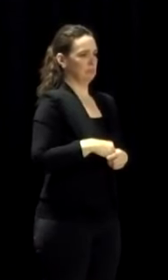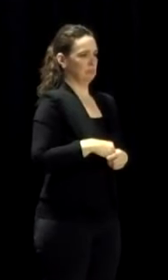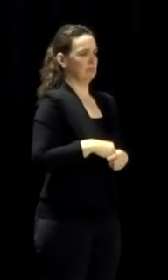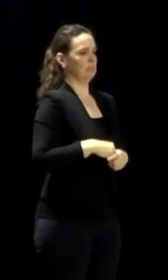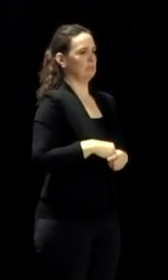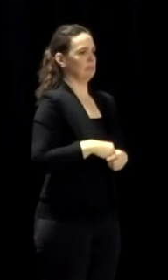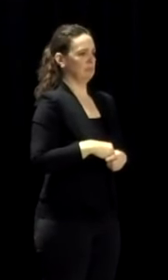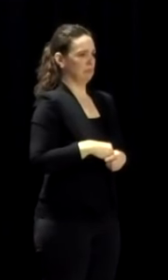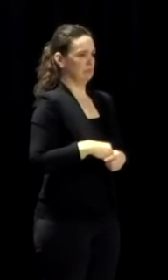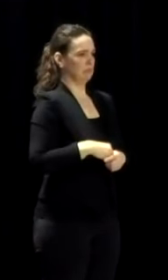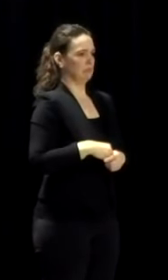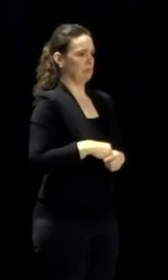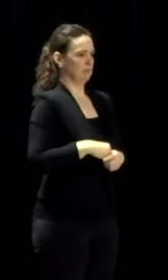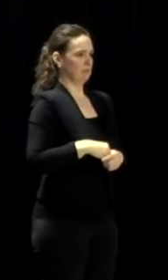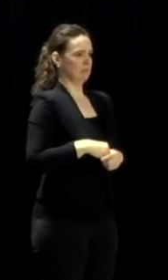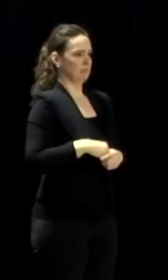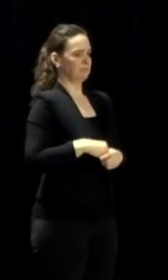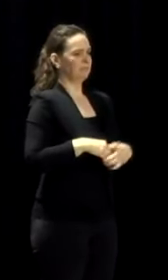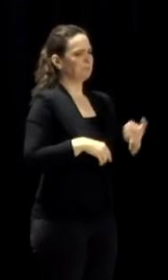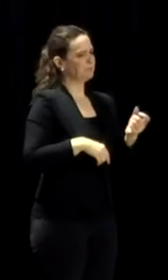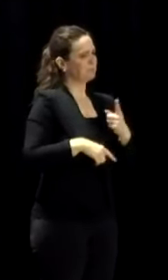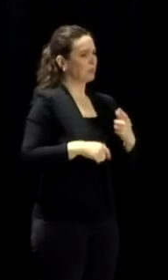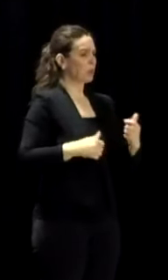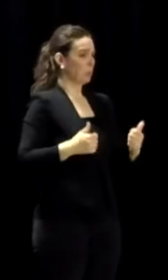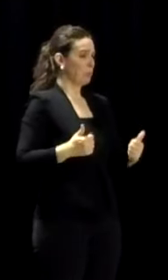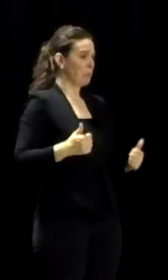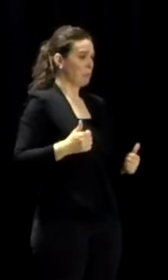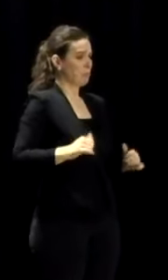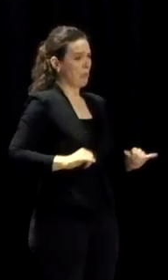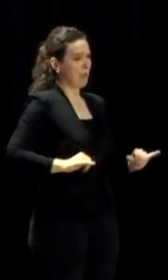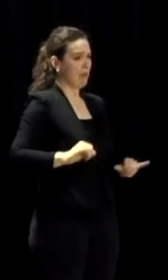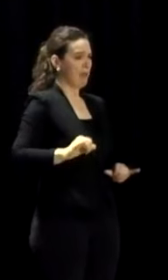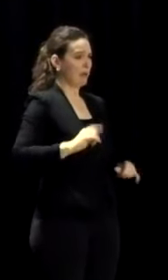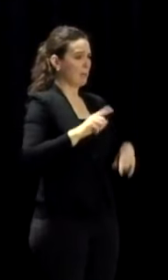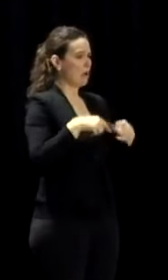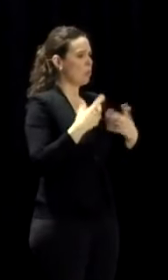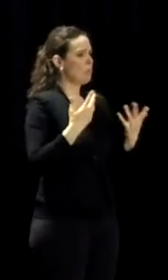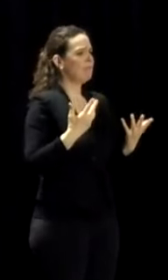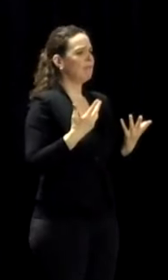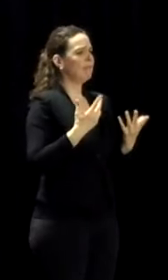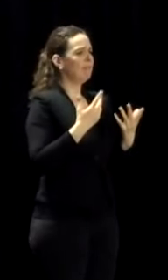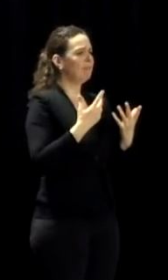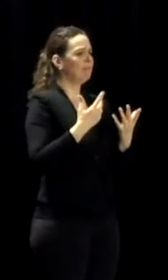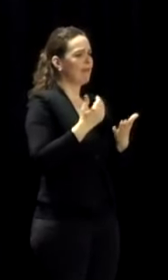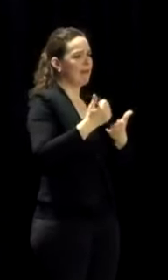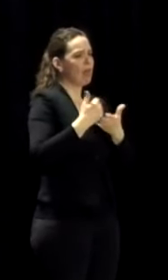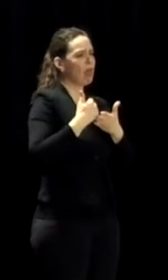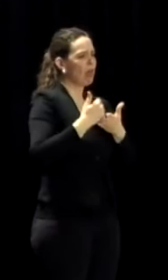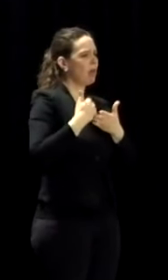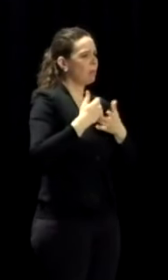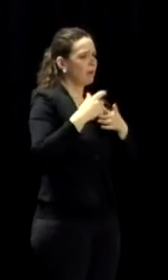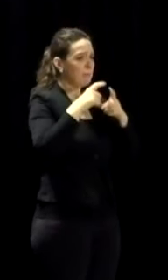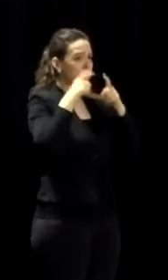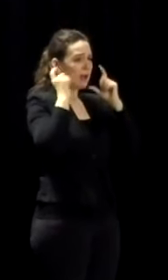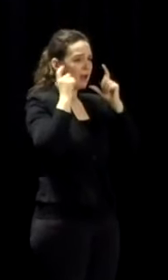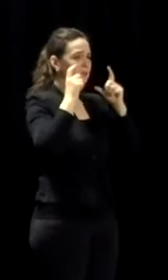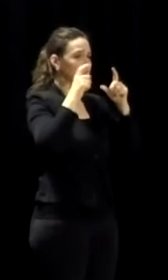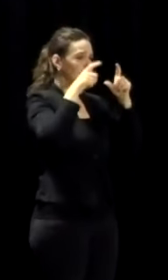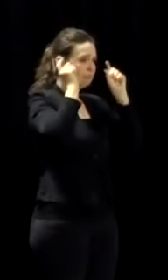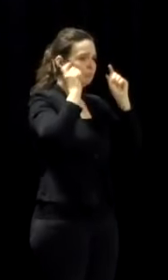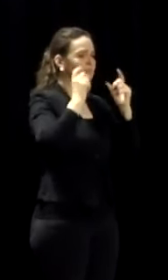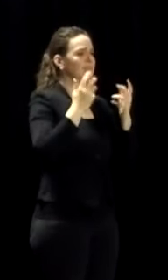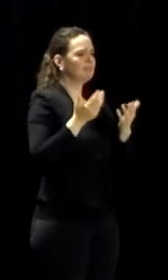of anything in the medical line, anything to help your emergency response? Yeah, so a couple different folks. Cascade, I think, has been reported